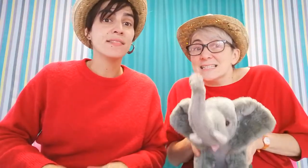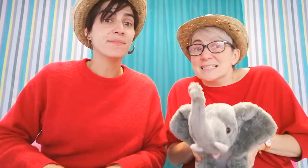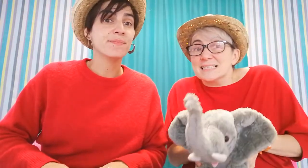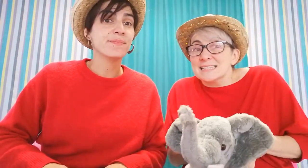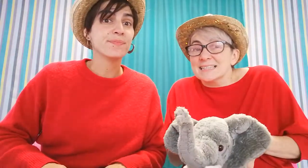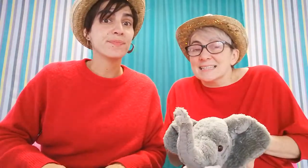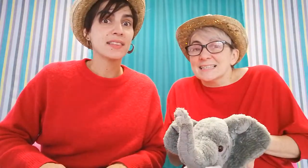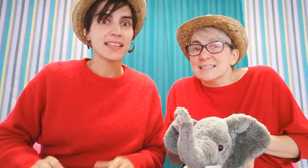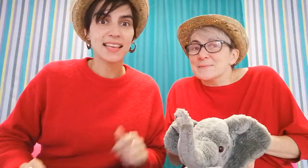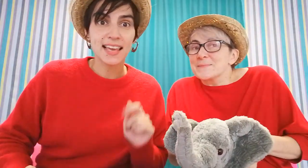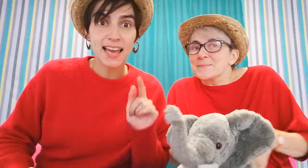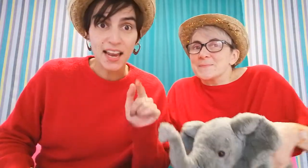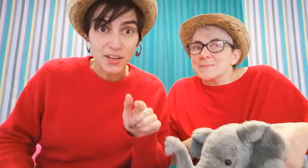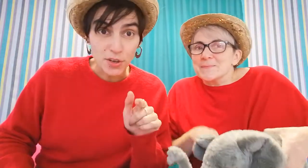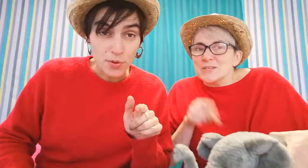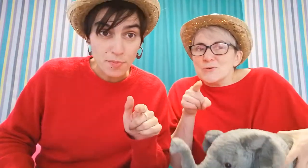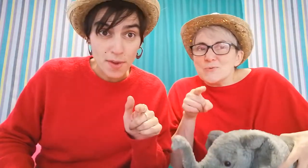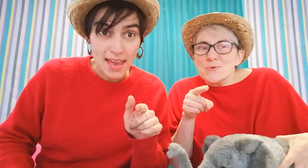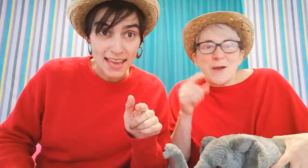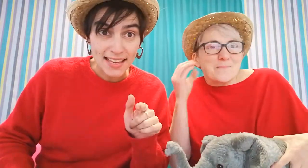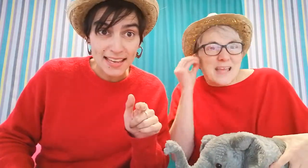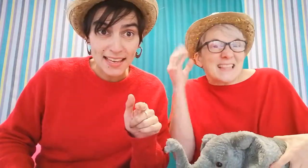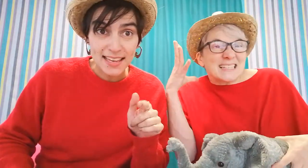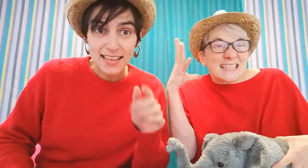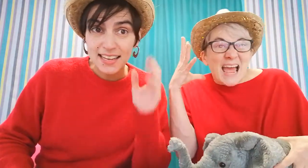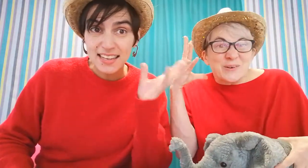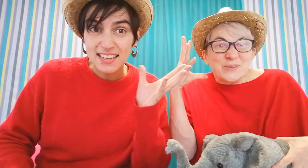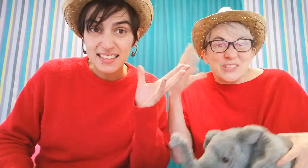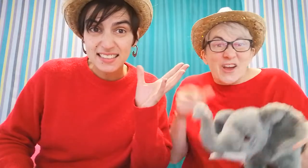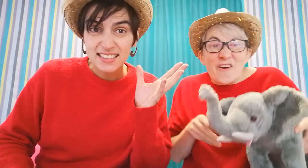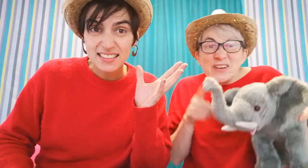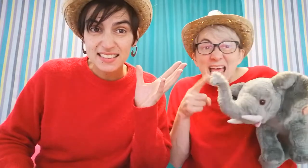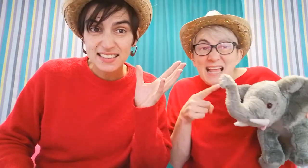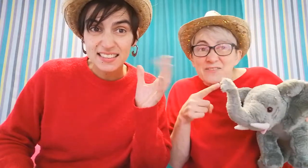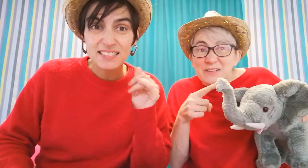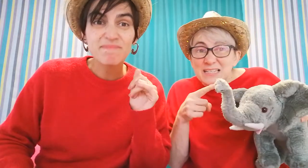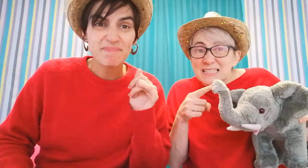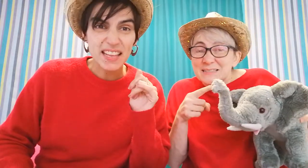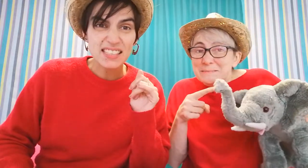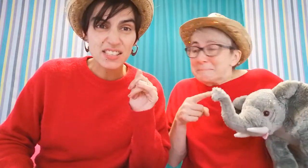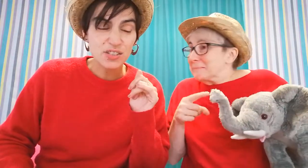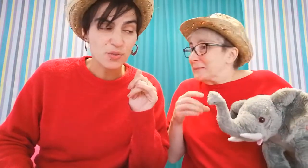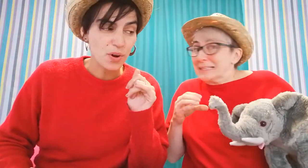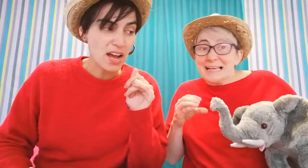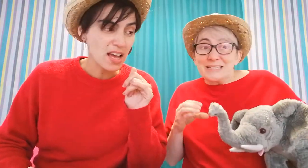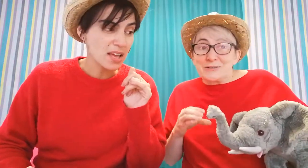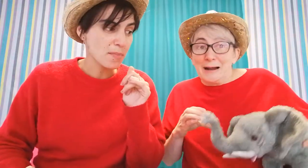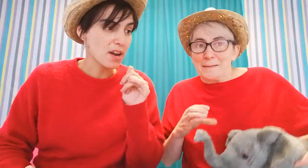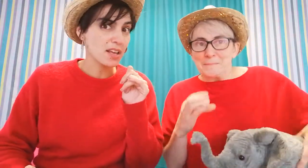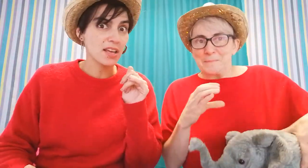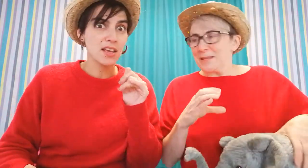Elephant. Can you make the sound of an elephant? Let's try. Molly. You